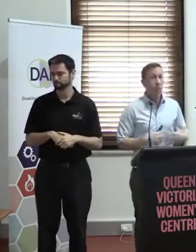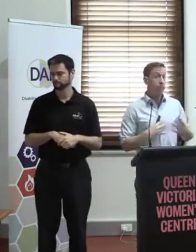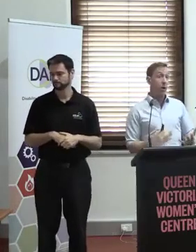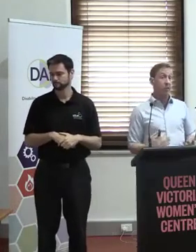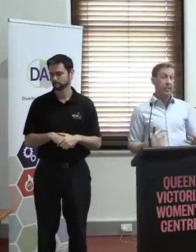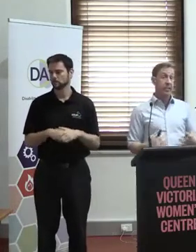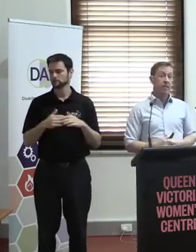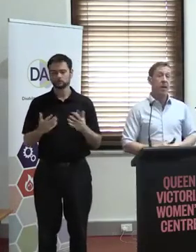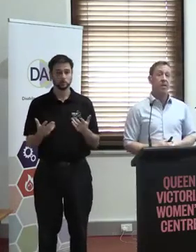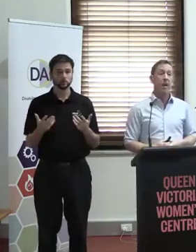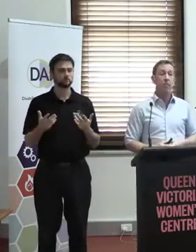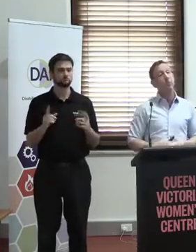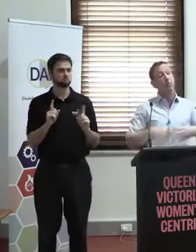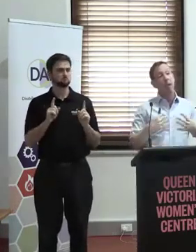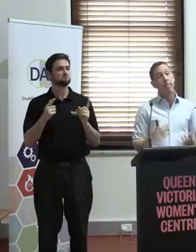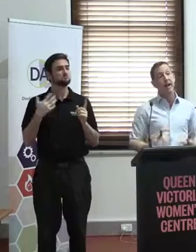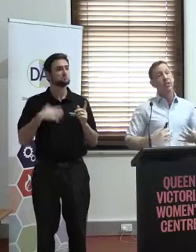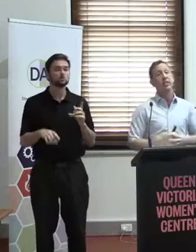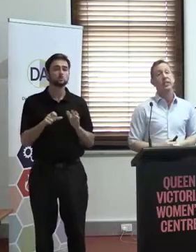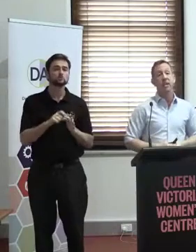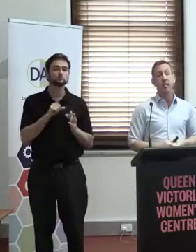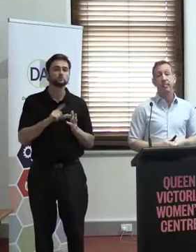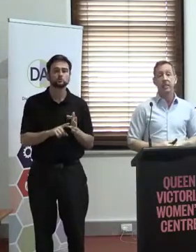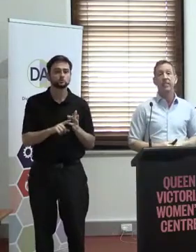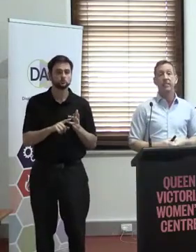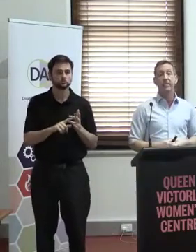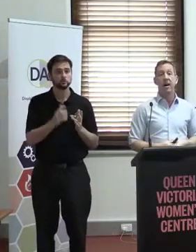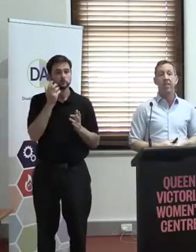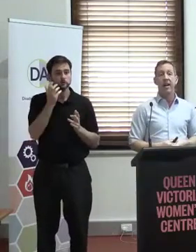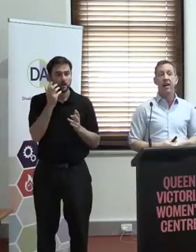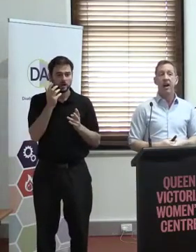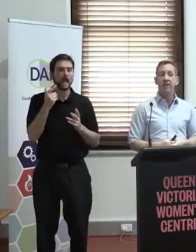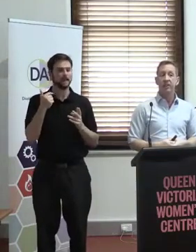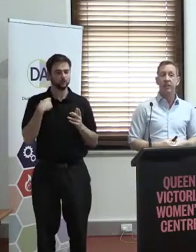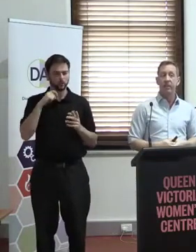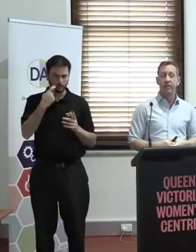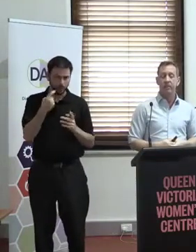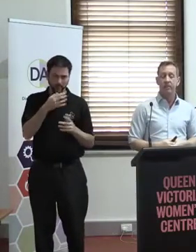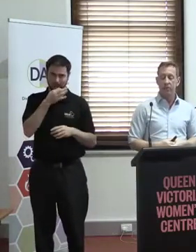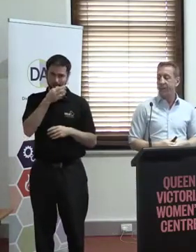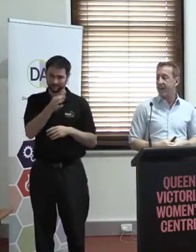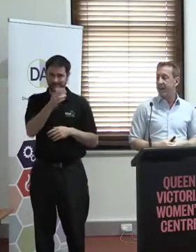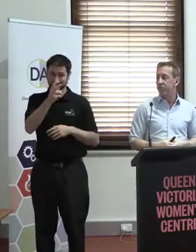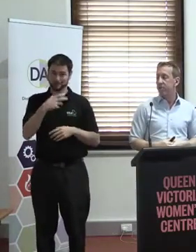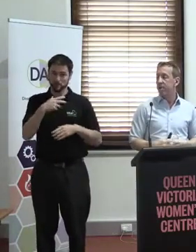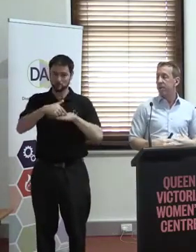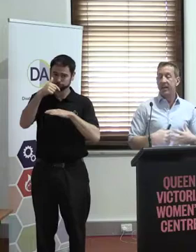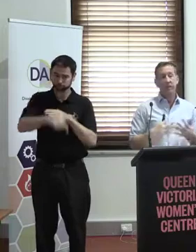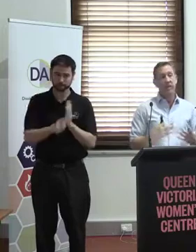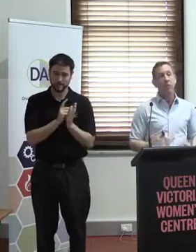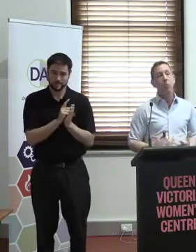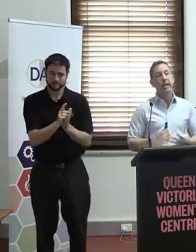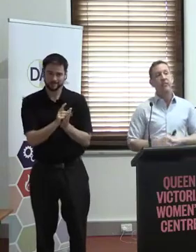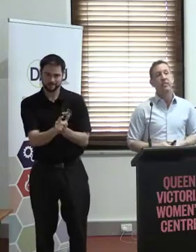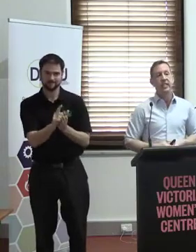So what we're proposing, and we will come back to you in the coming months and ask these questions in more detail,